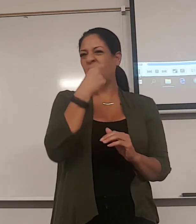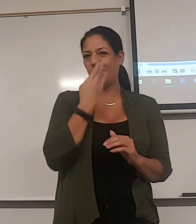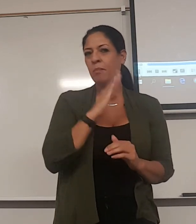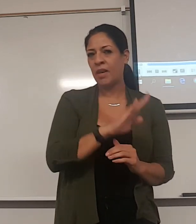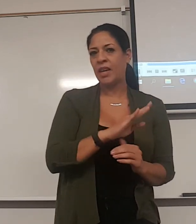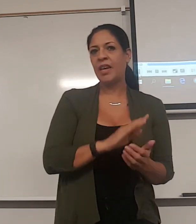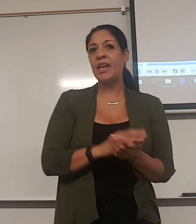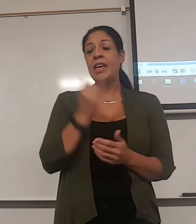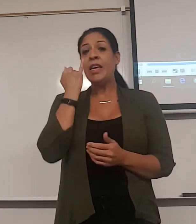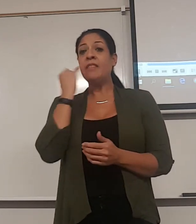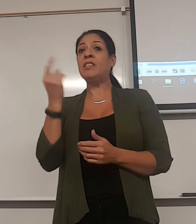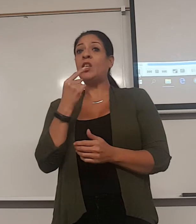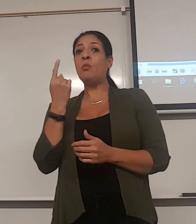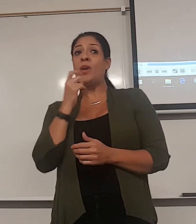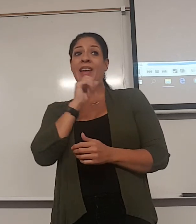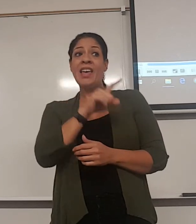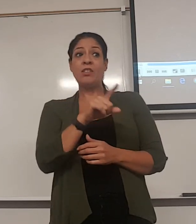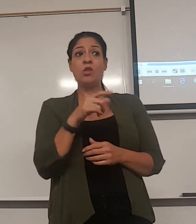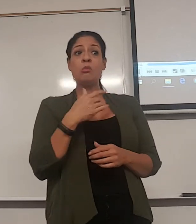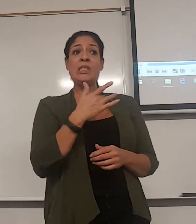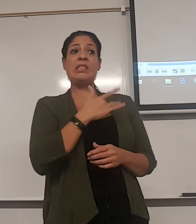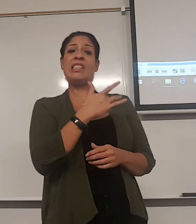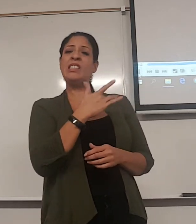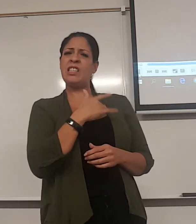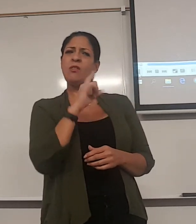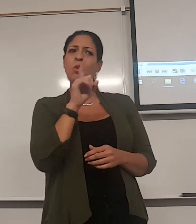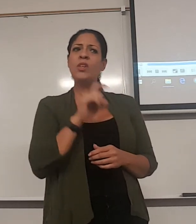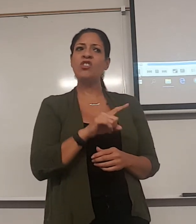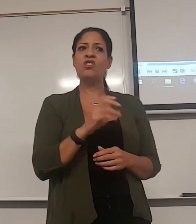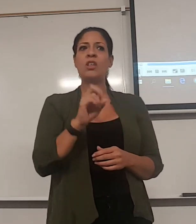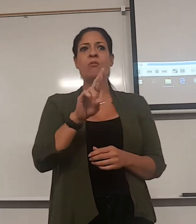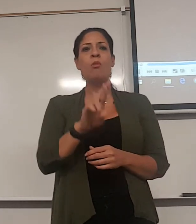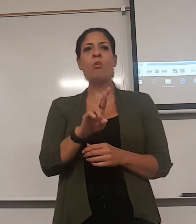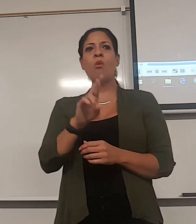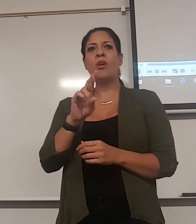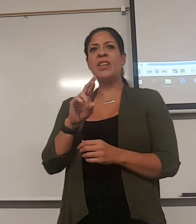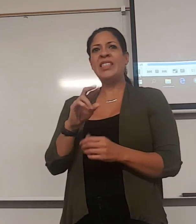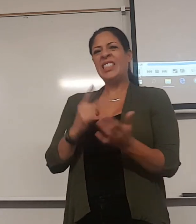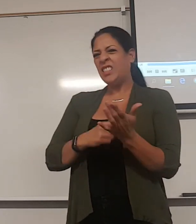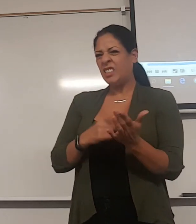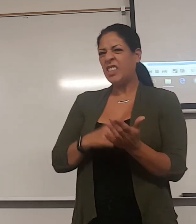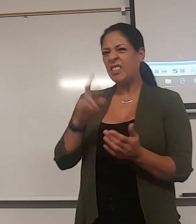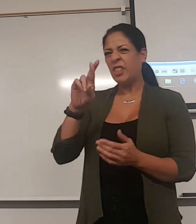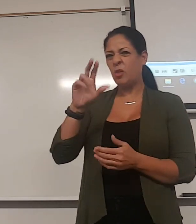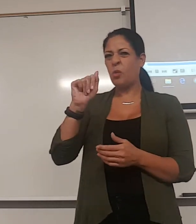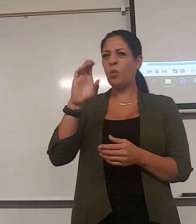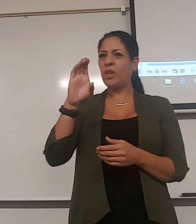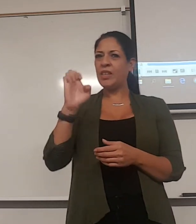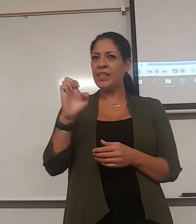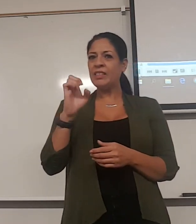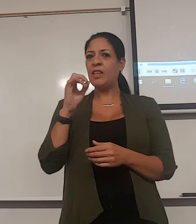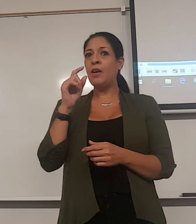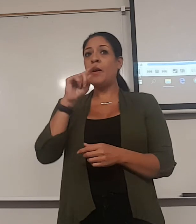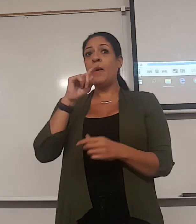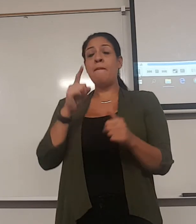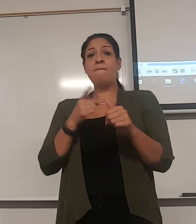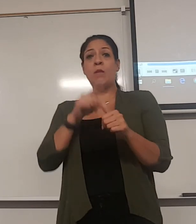sensitive question or raises a touchy subject regarding race, the first question you have to answer for yourself is, what is this